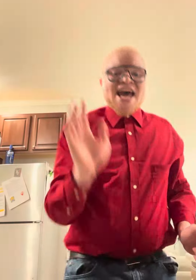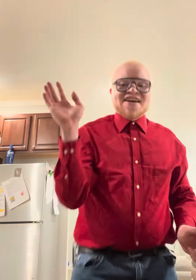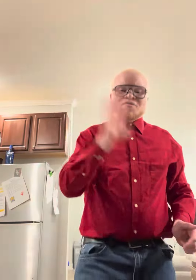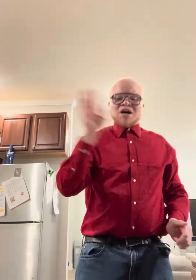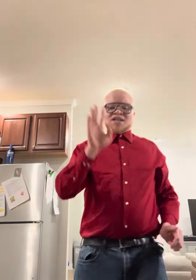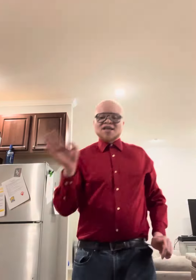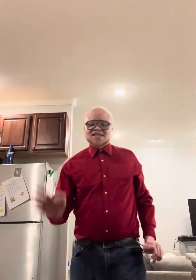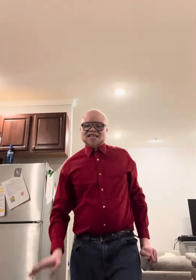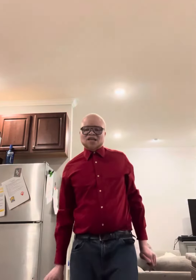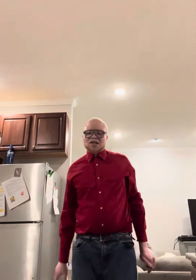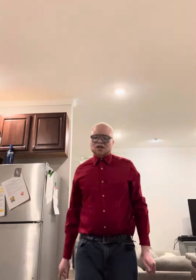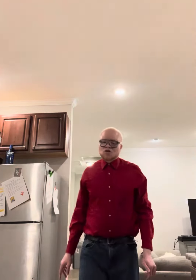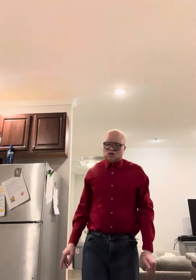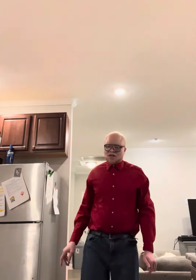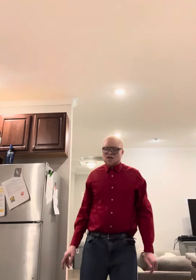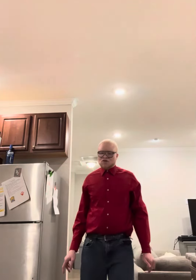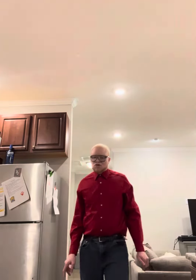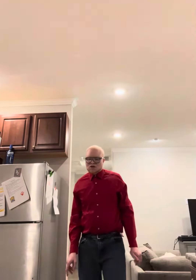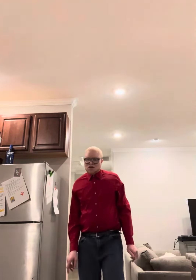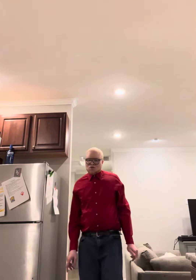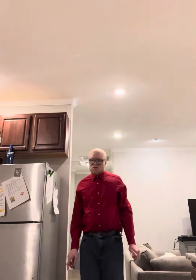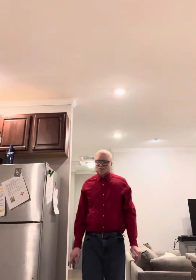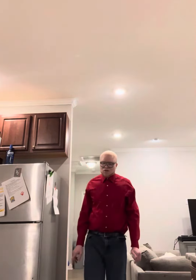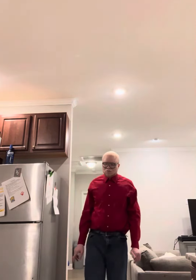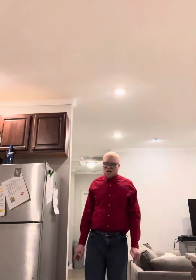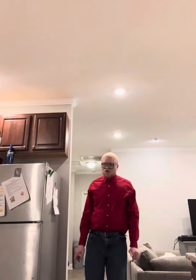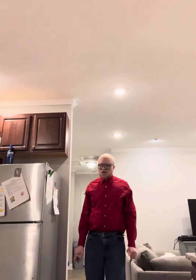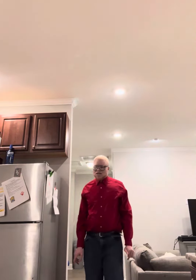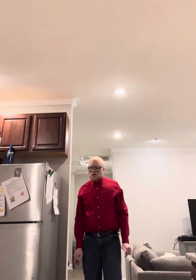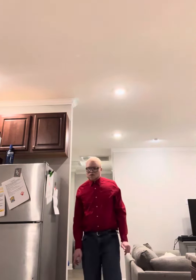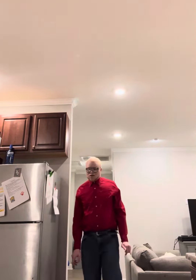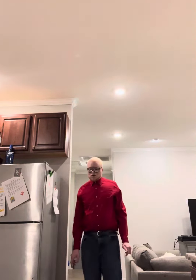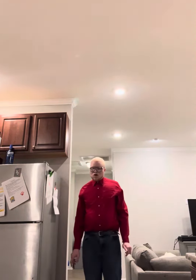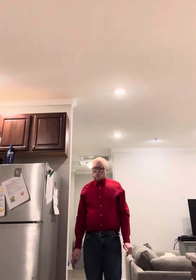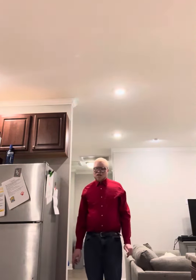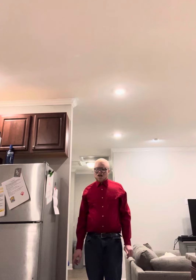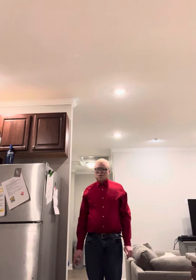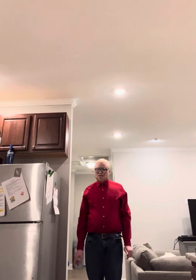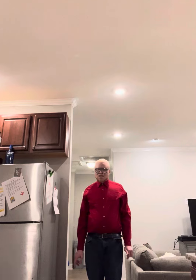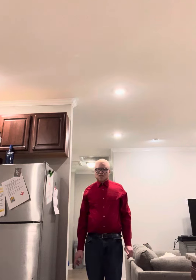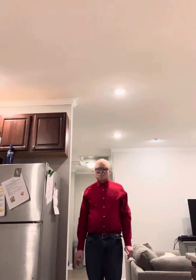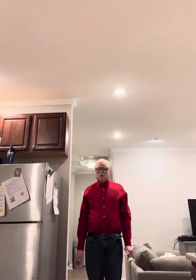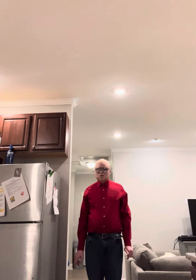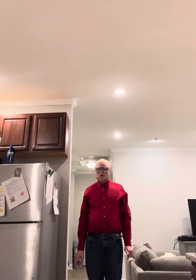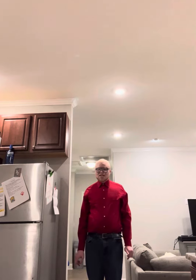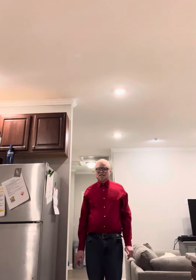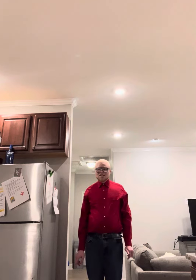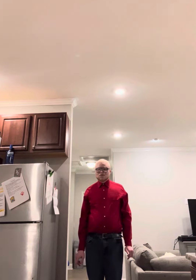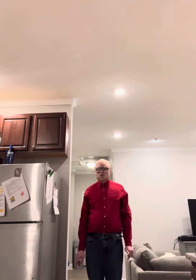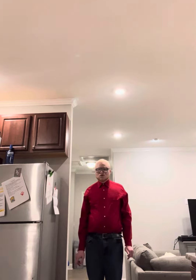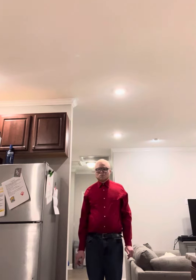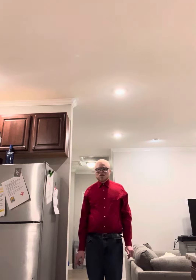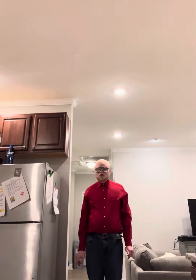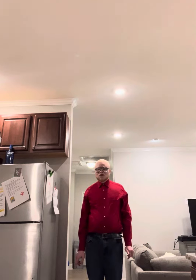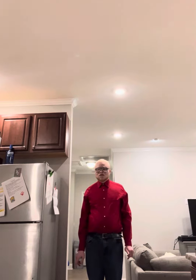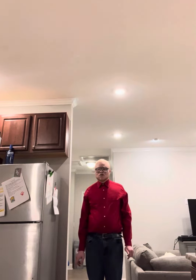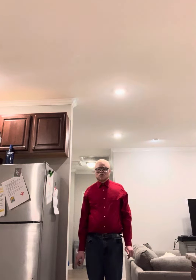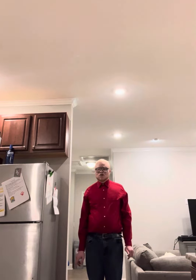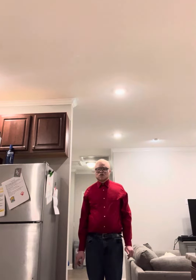Hey everybody, Singling Longling here, and welcome to another patriotic song video. Right now I'll be singing a popular 19th century patriotic song called,